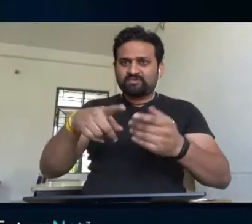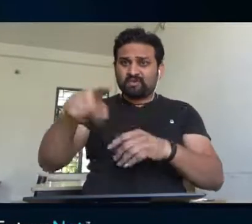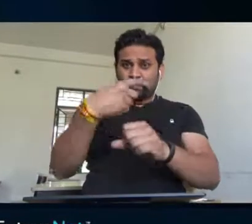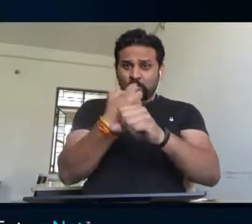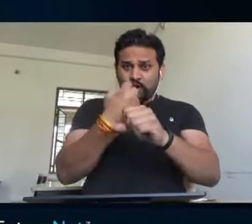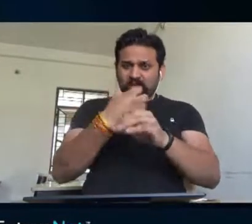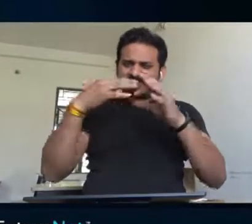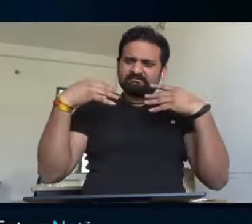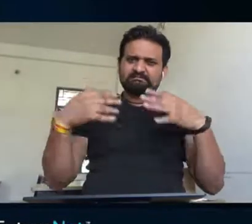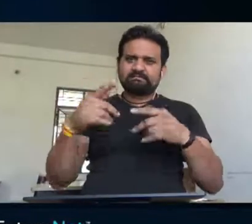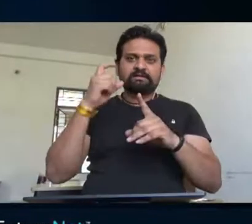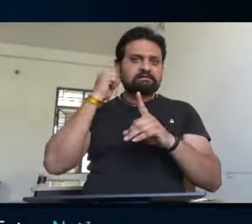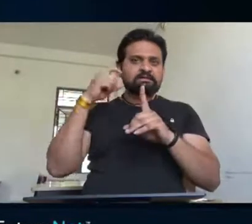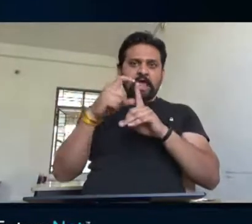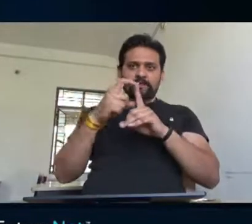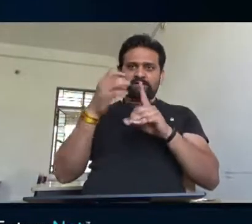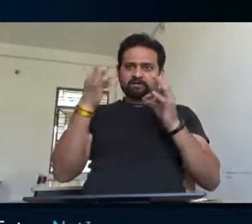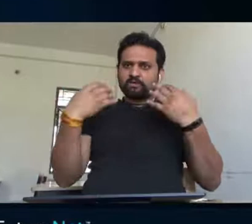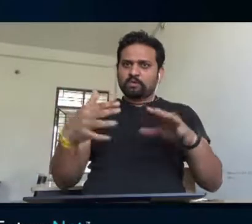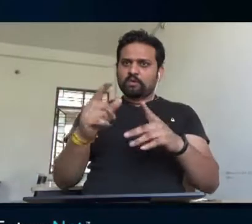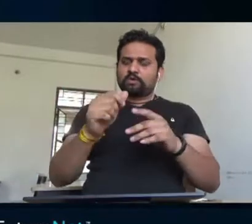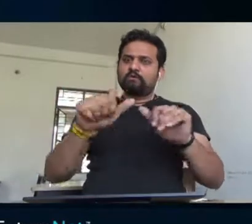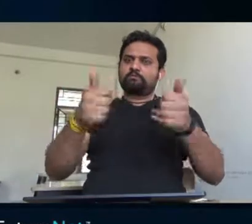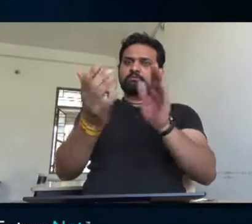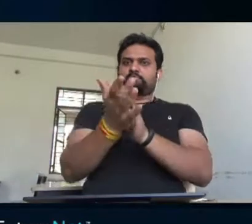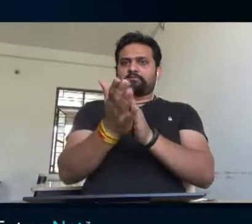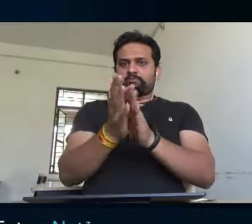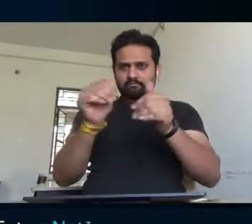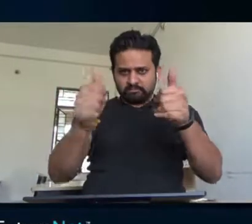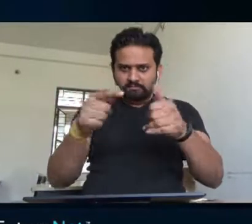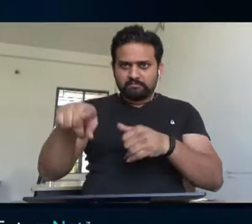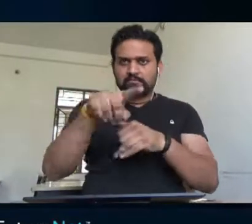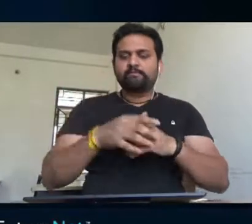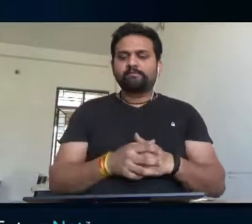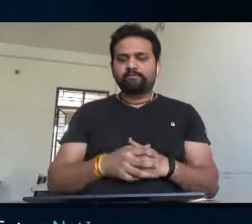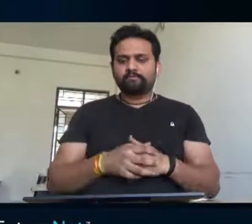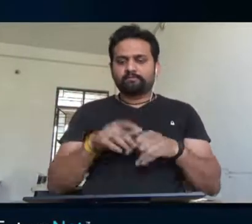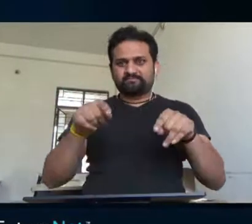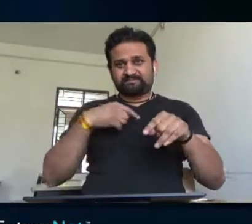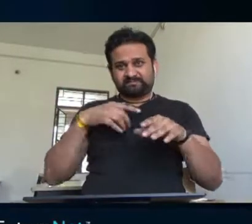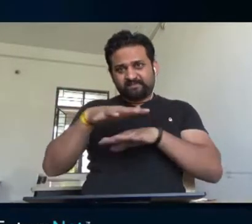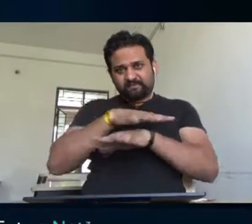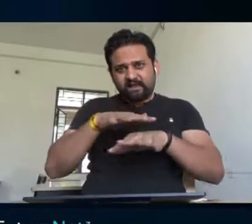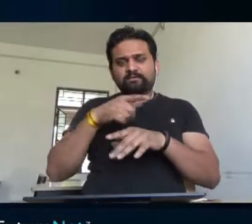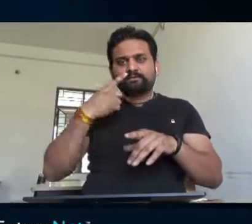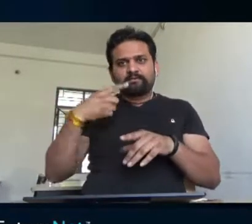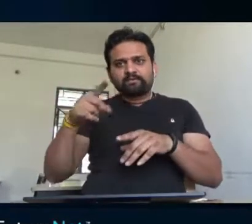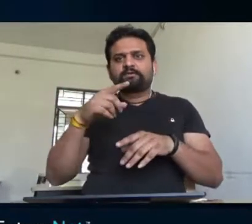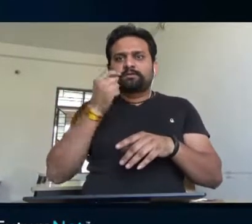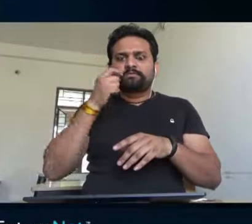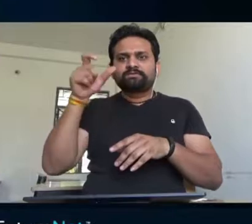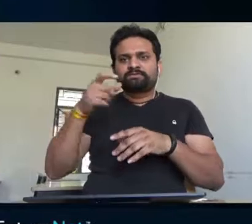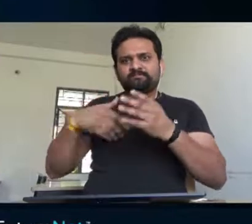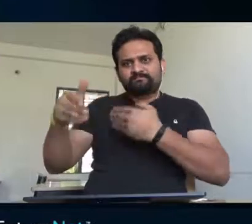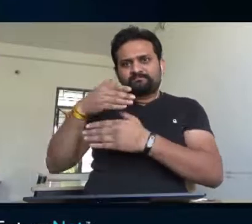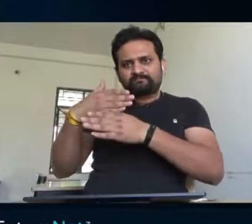job to be the diamond in the first month. Is really great job. And we are planning together with Mr. Paul Ward